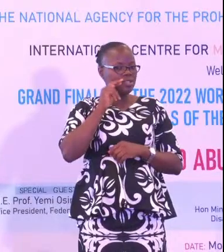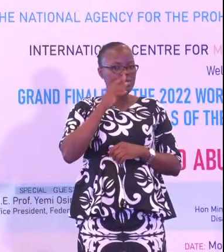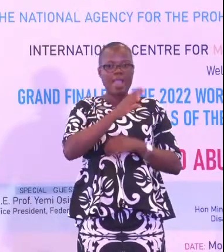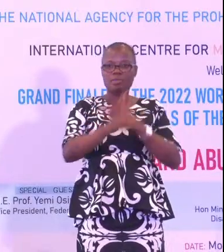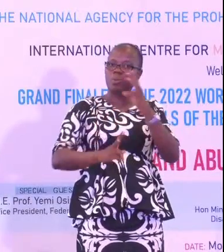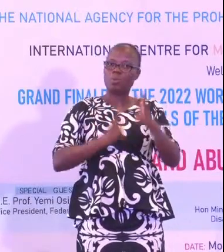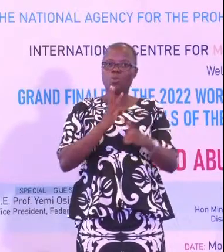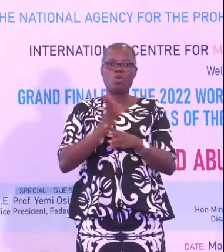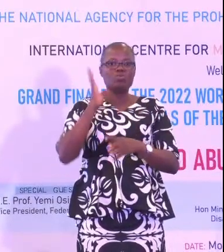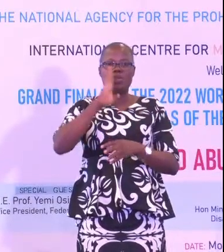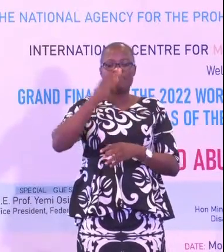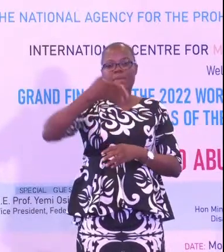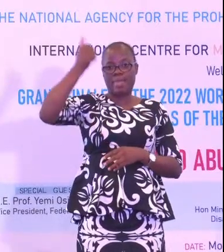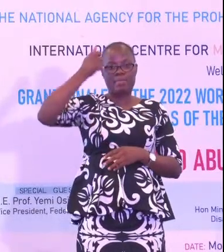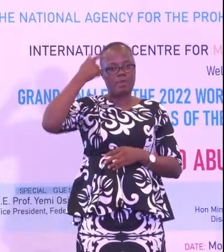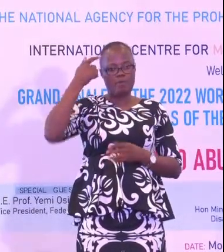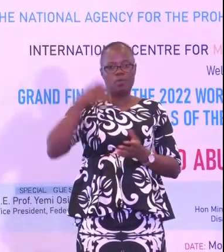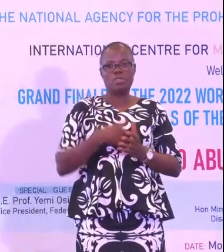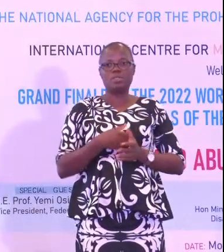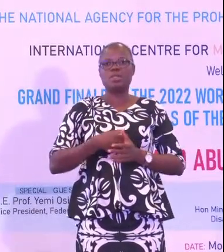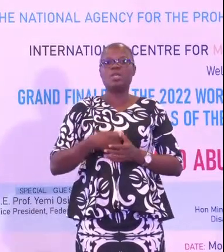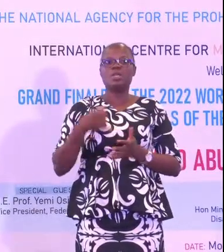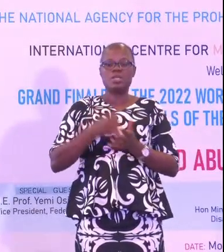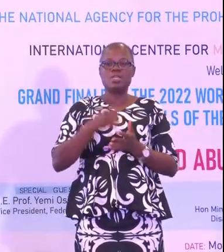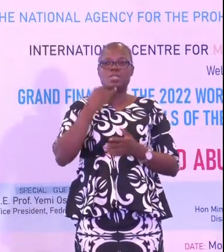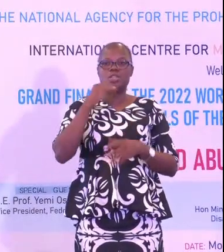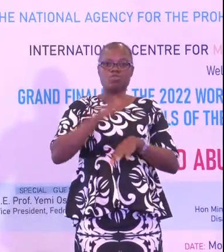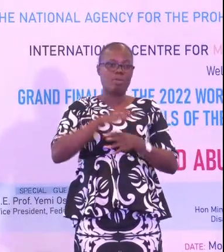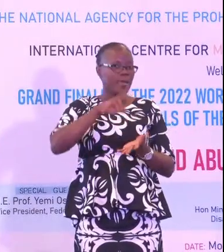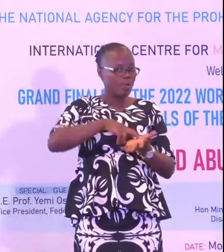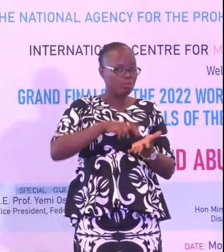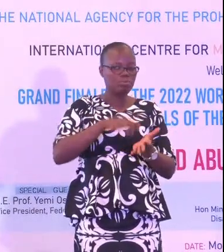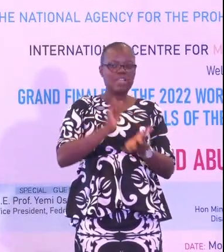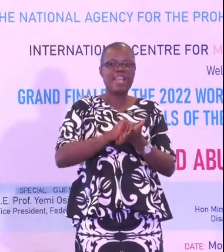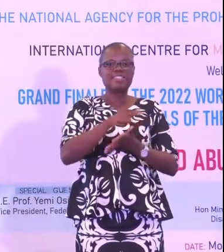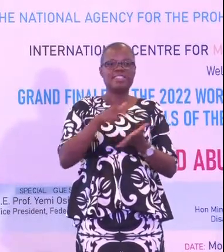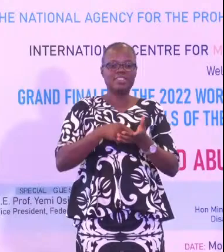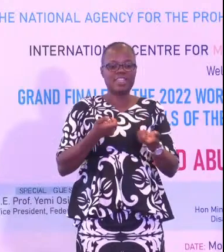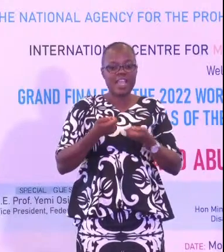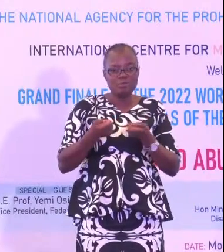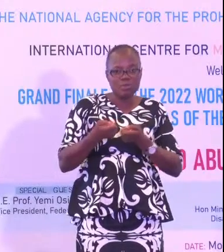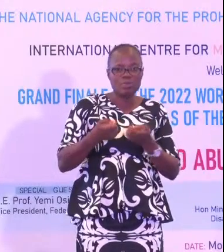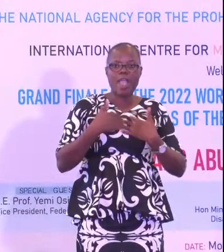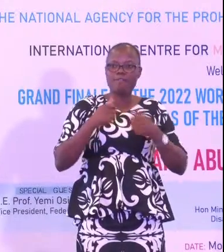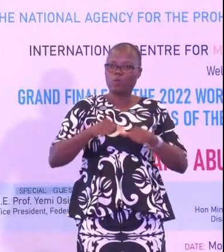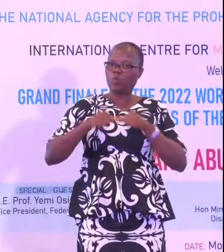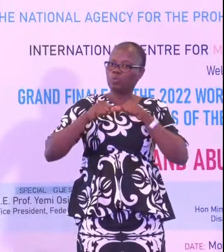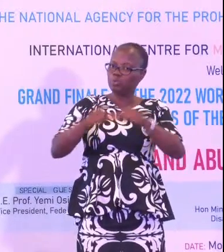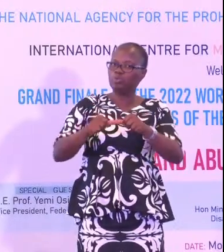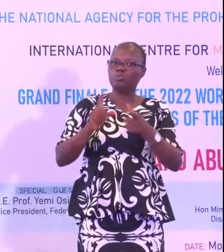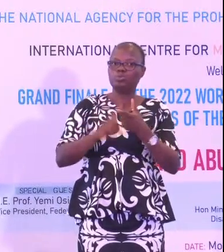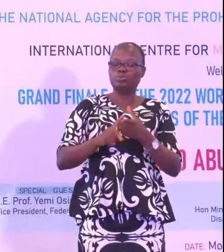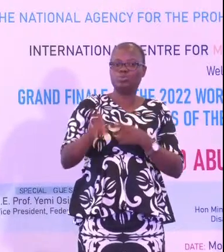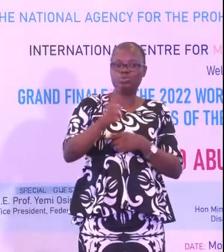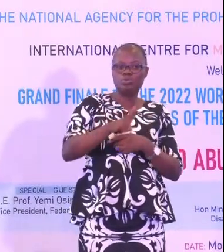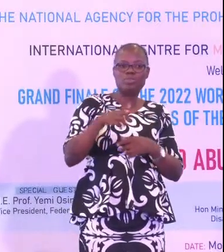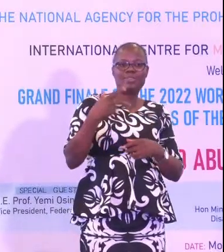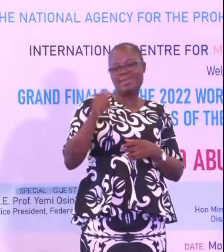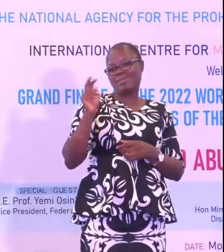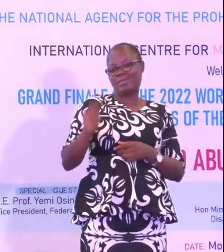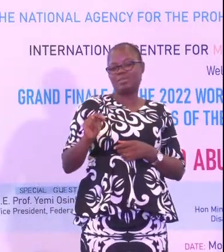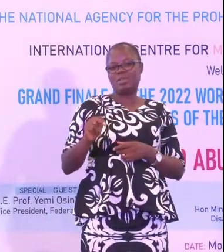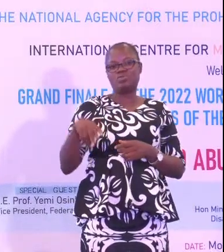world will be better for it. It is on record that this administration has continued to deploy the